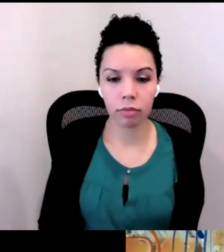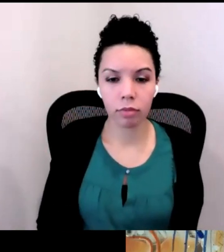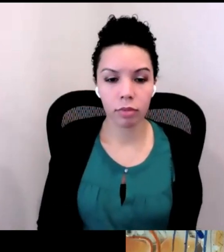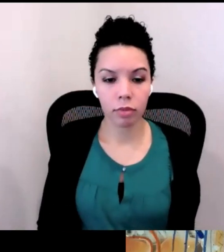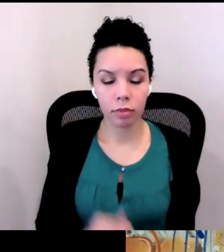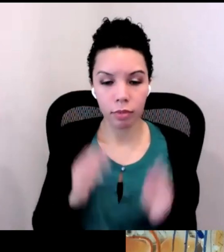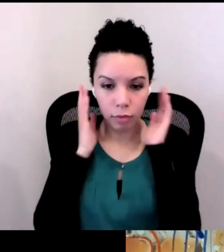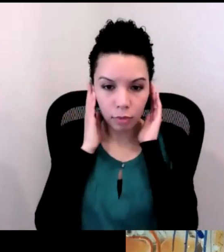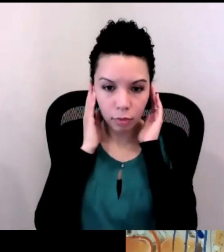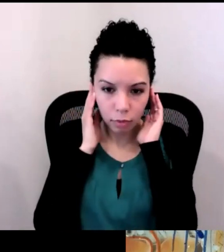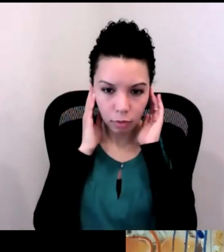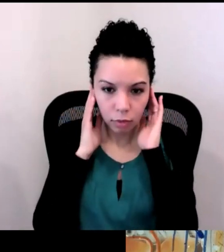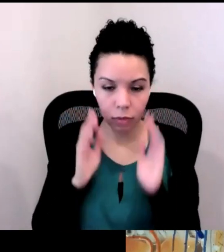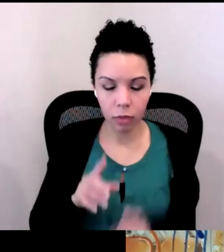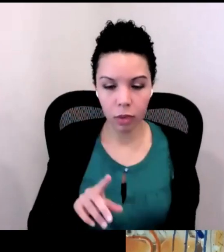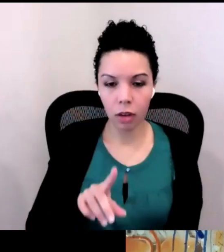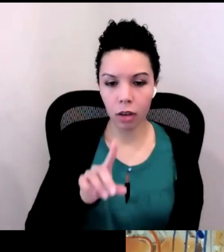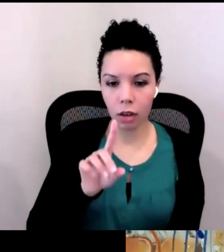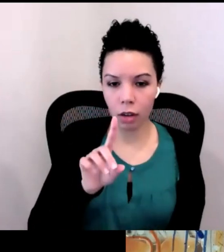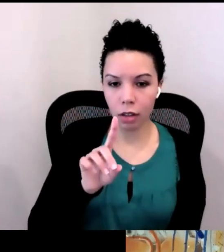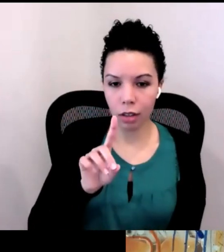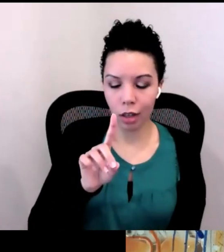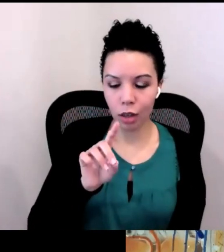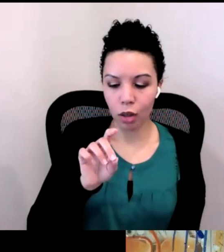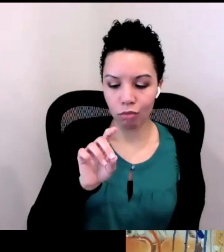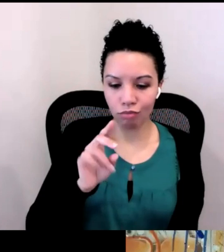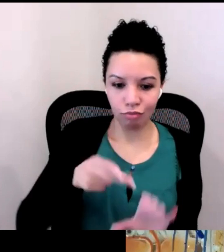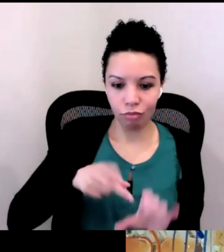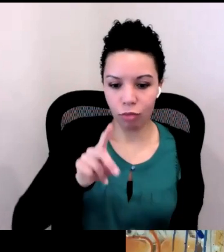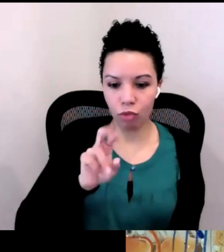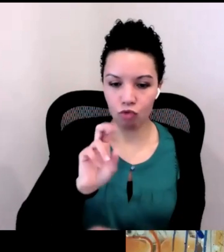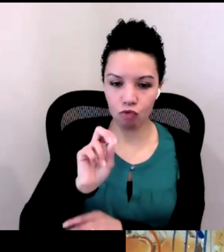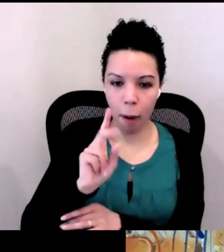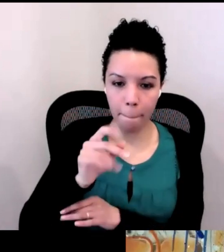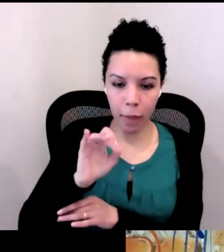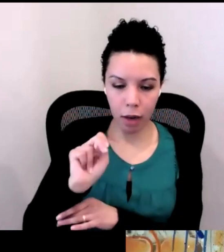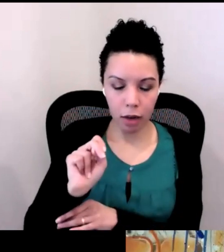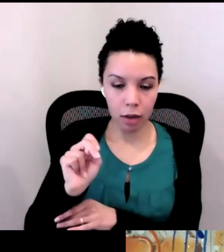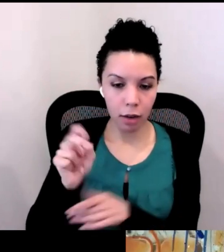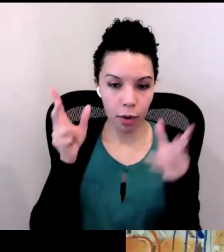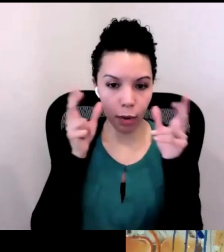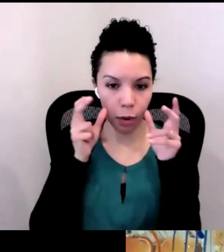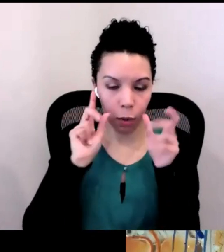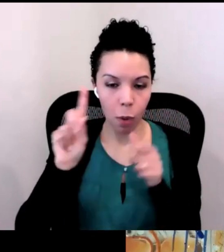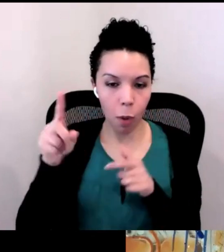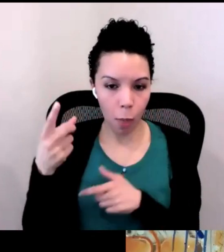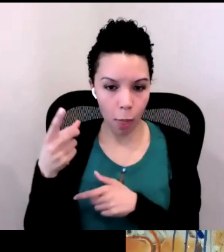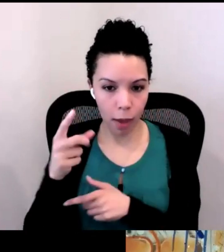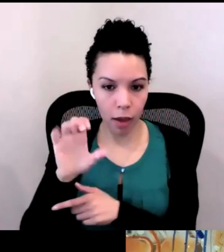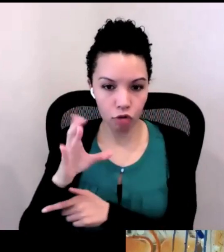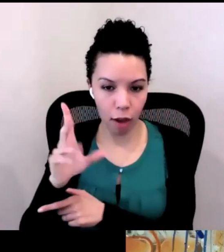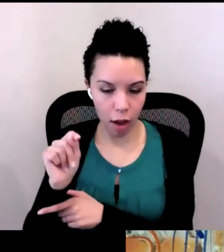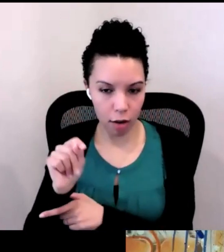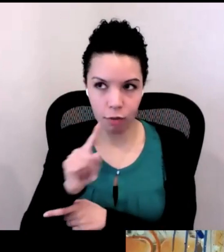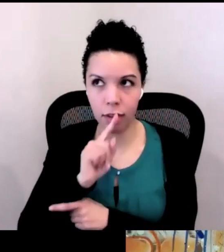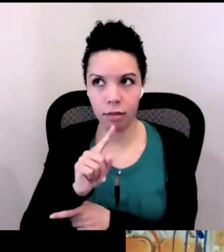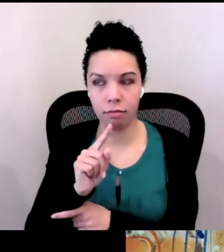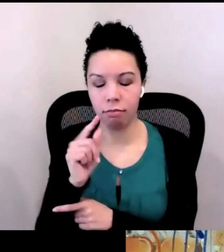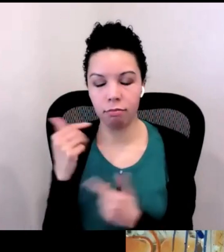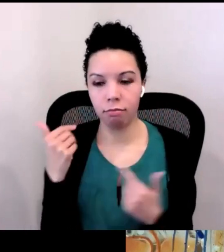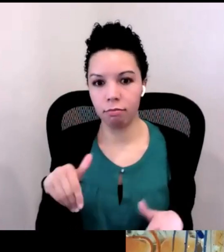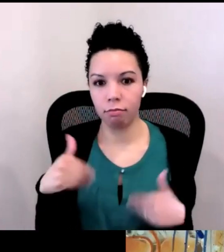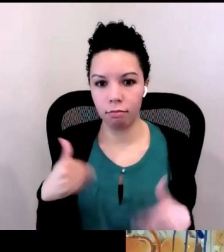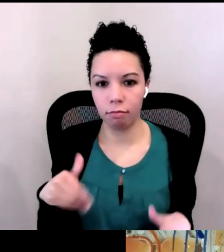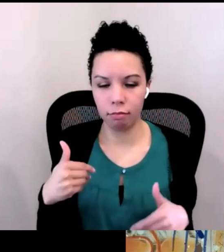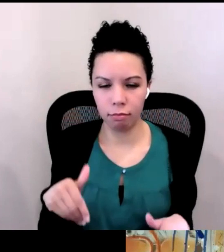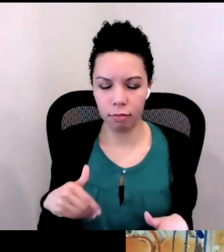it's a drop-in audio-only chat app. It is really incredible, and it's a great opportunity for you to just listen. I don't know if